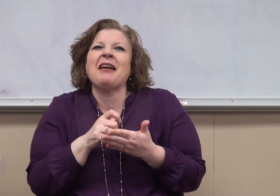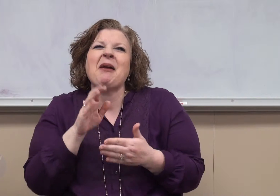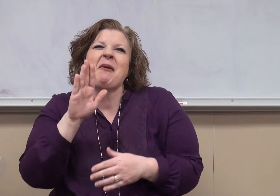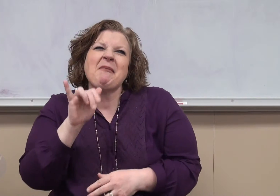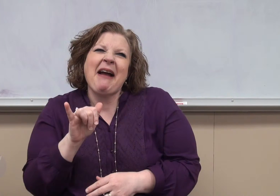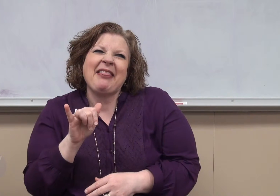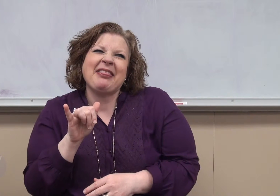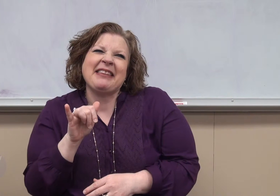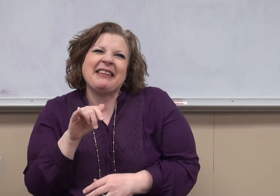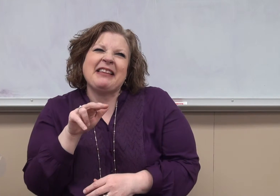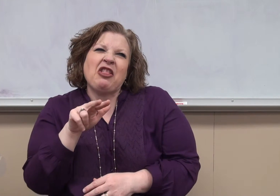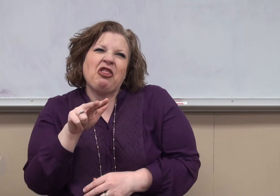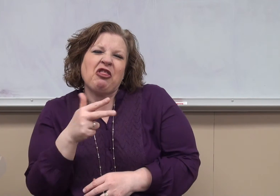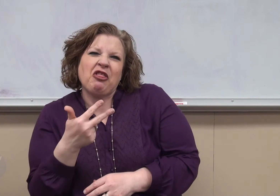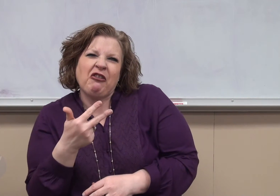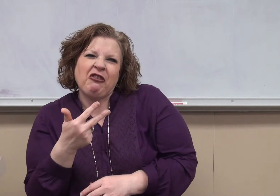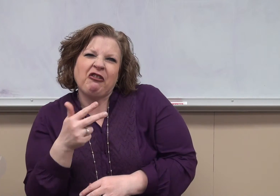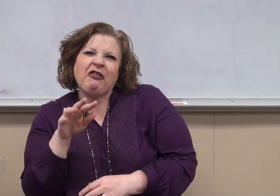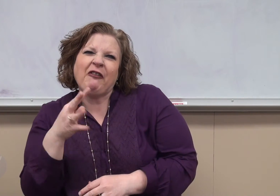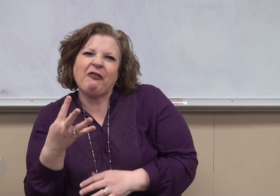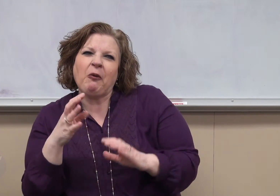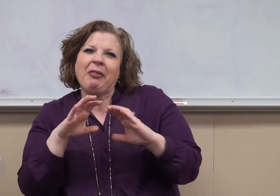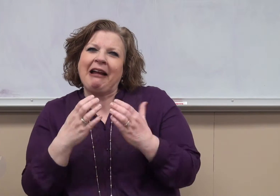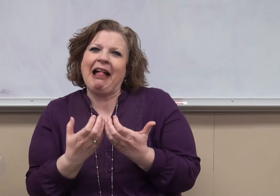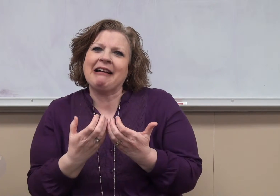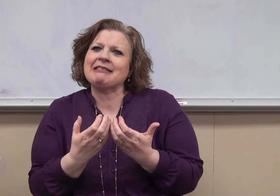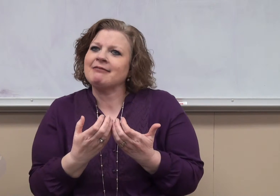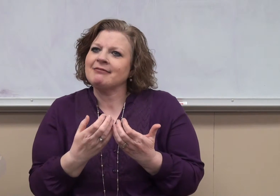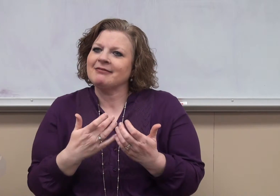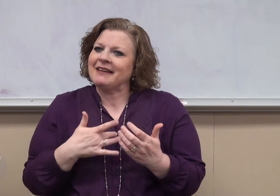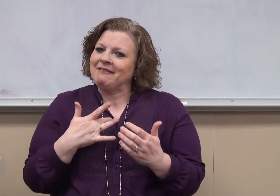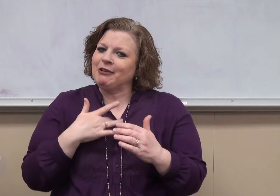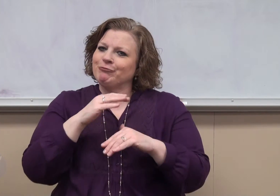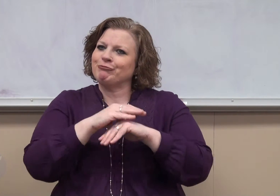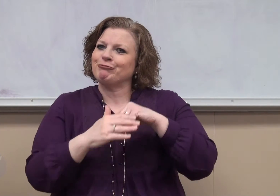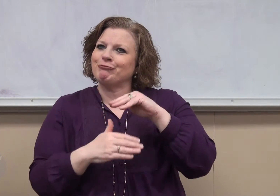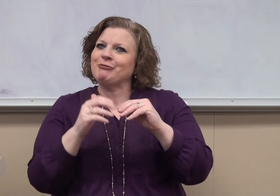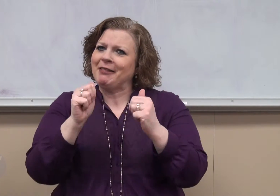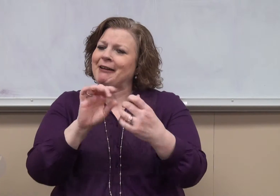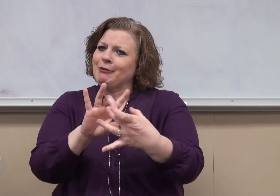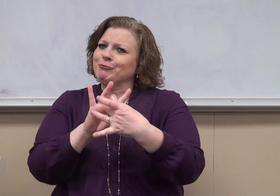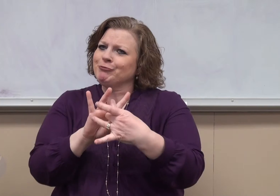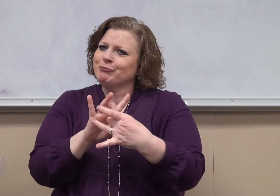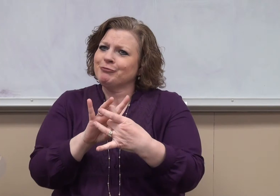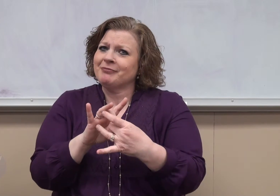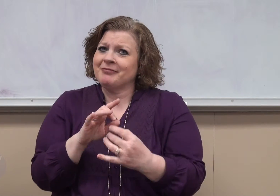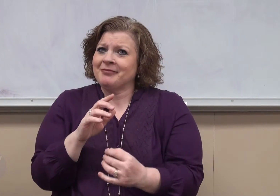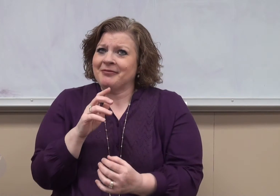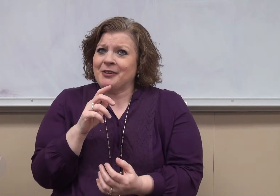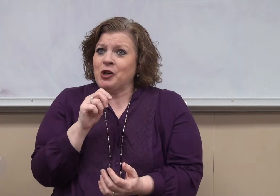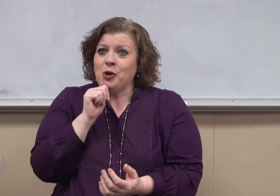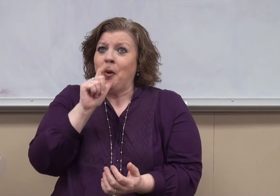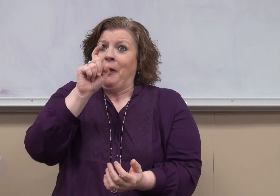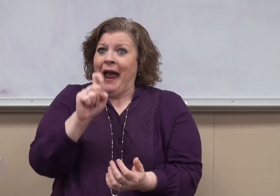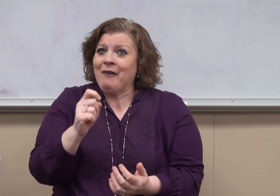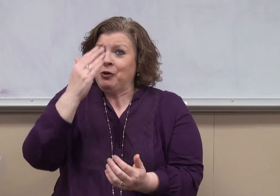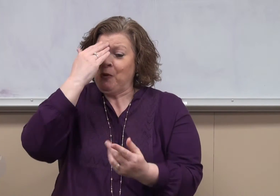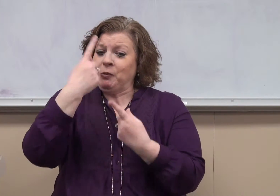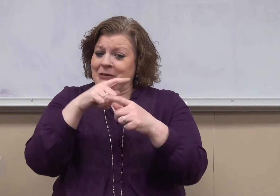forth. By the 3rd or 4th class, they feel more comfortable and they can relate with me. They